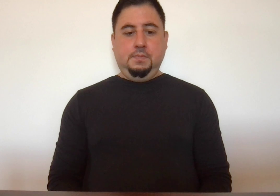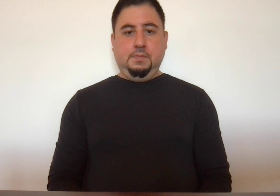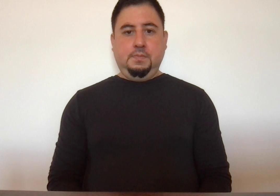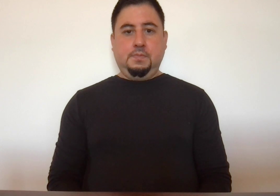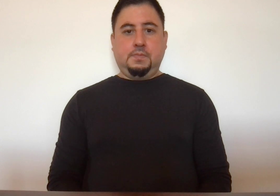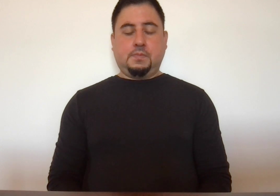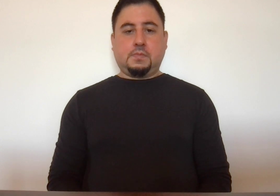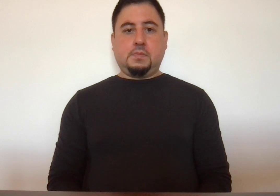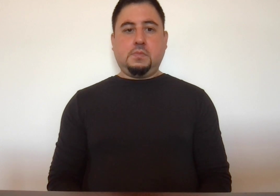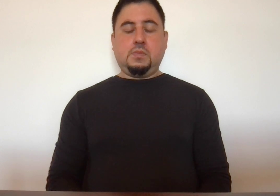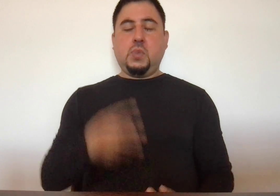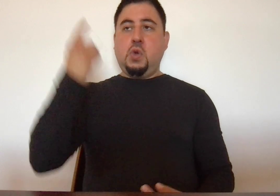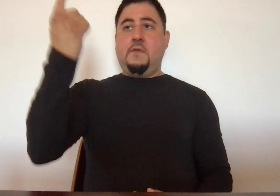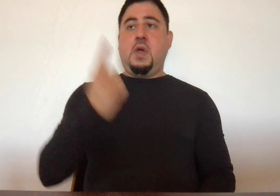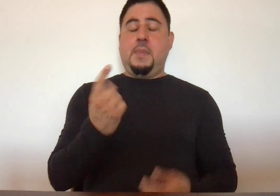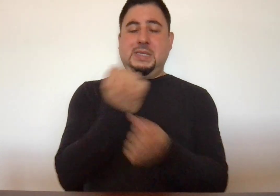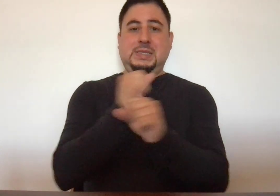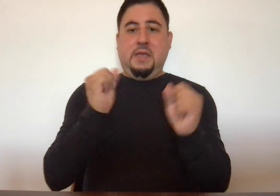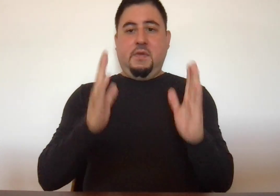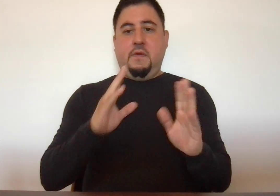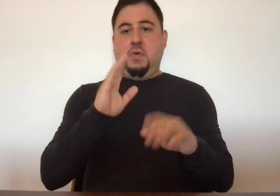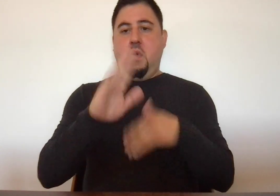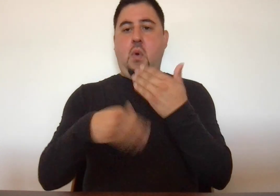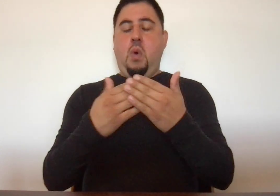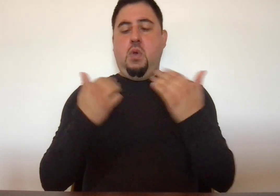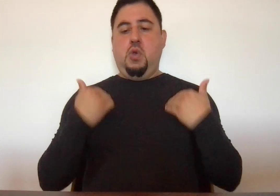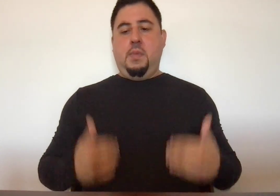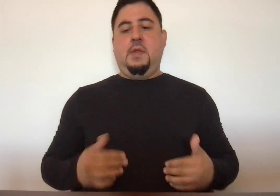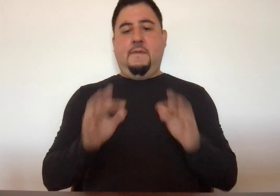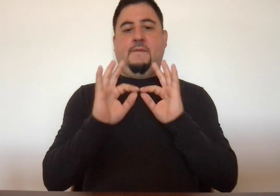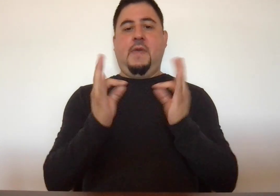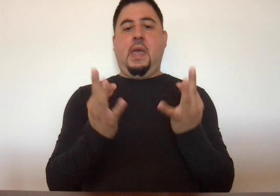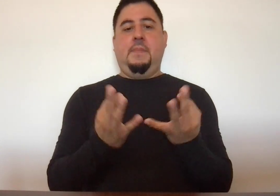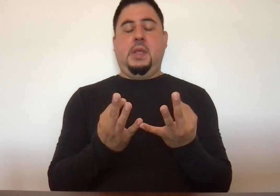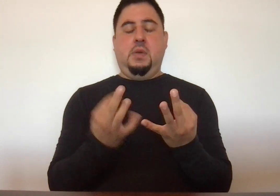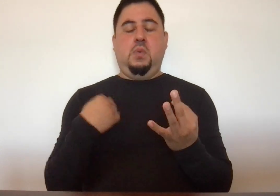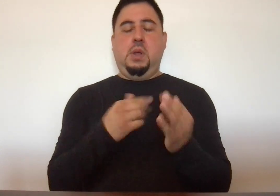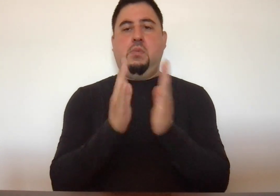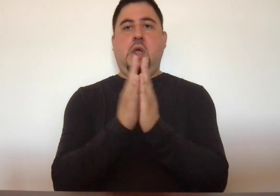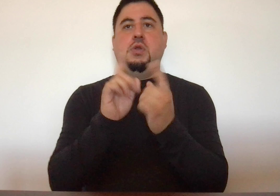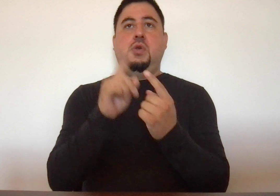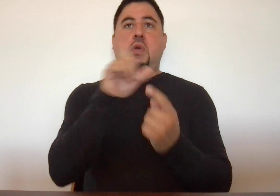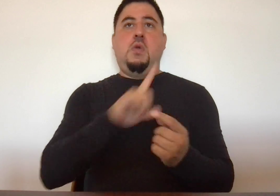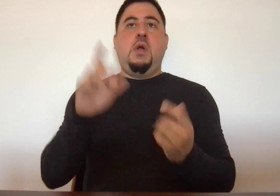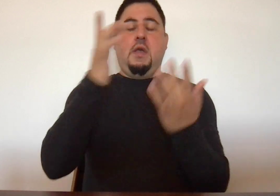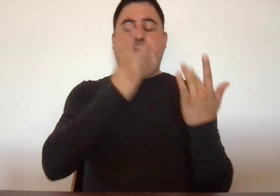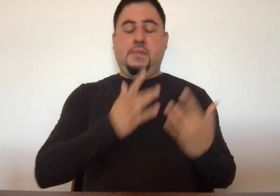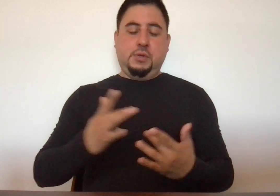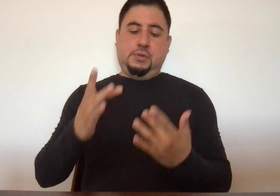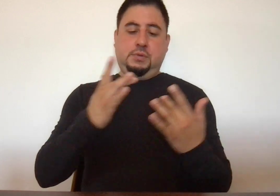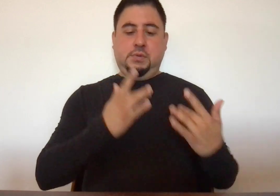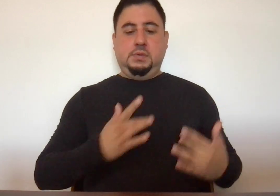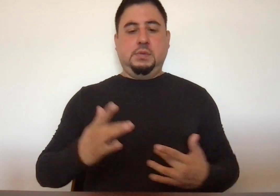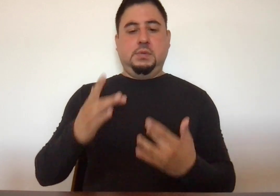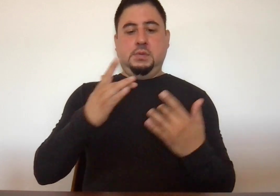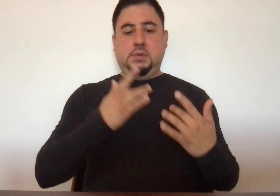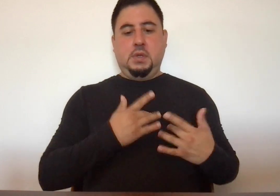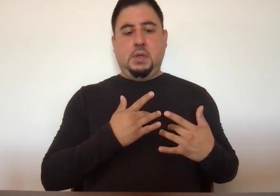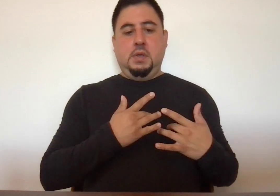You have come as the Savior of the whole human family. We pray to you, Lord, have mercy. Lord, have mercy. You have come